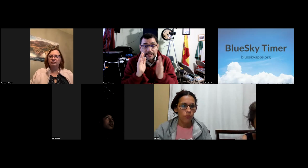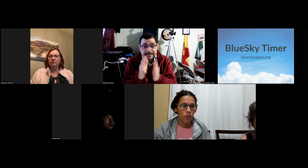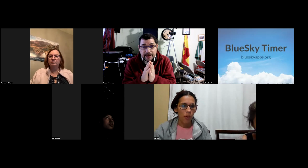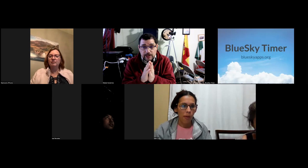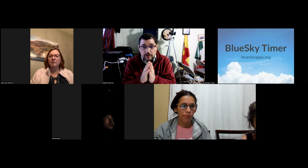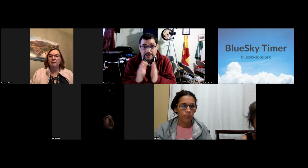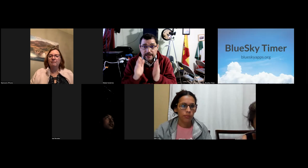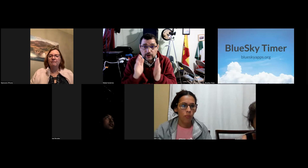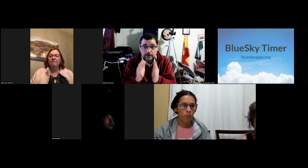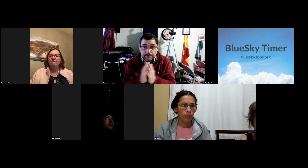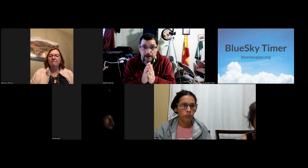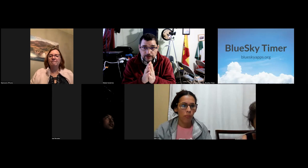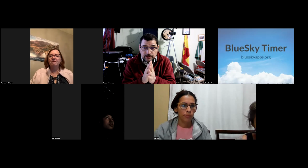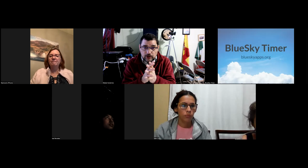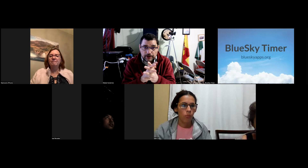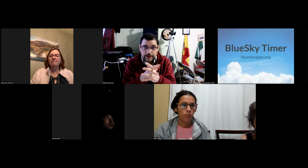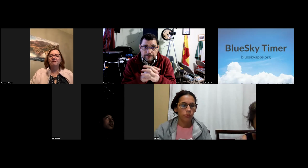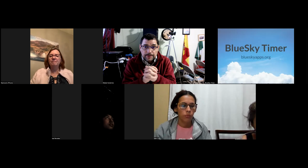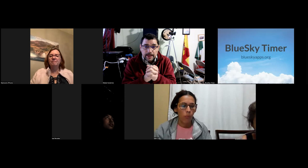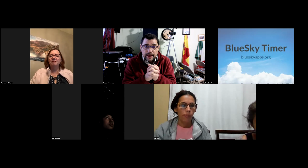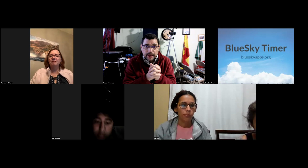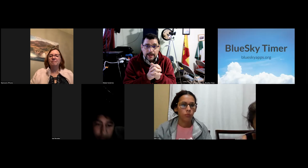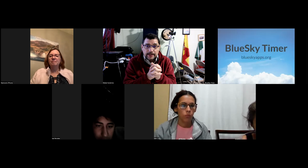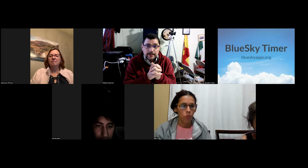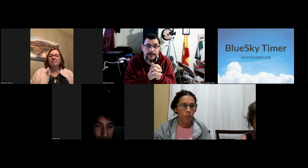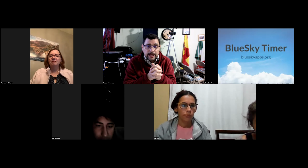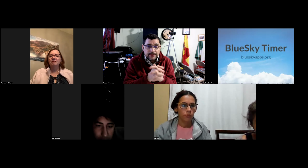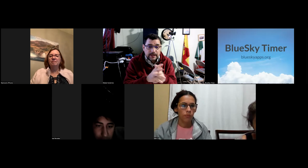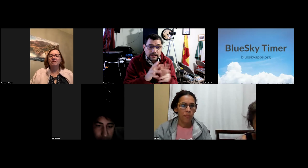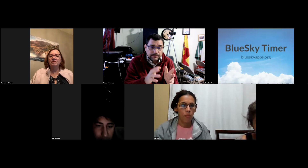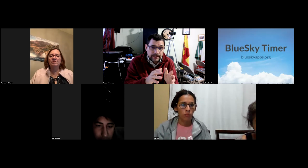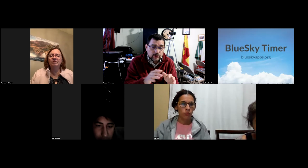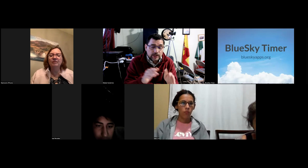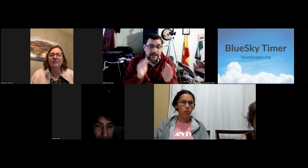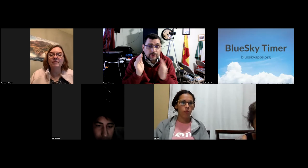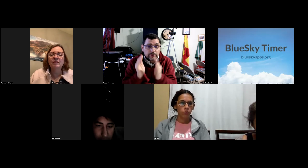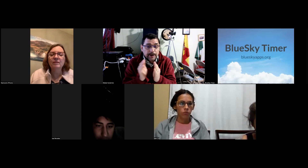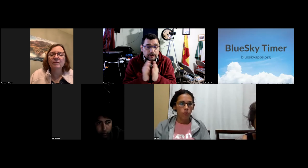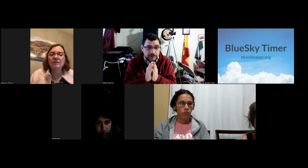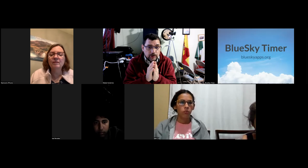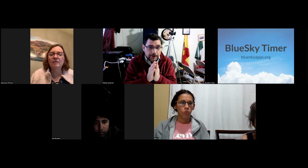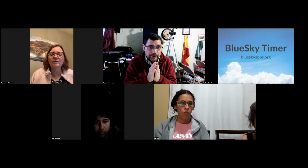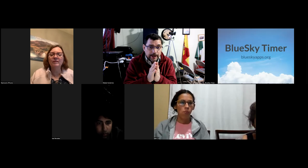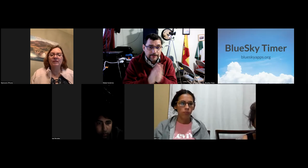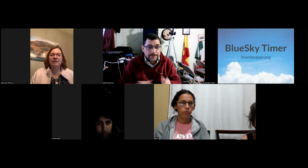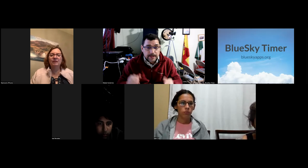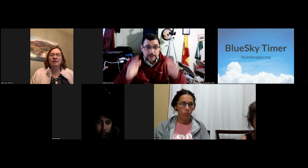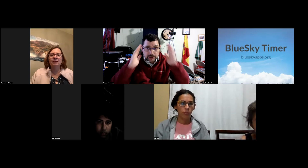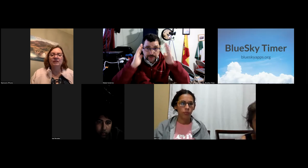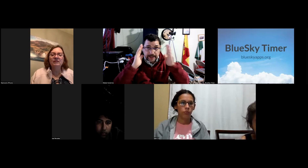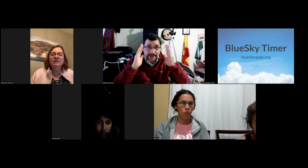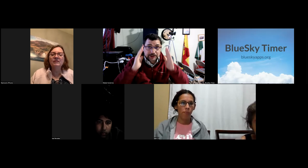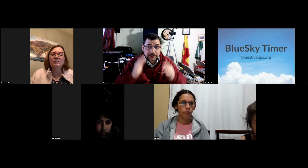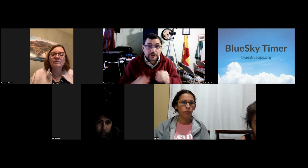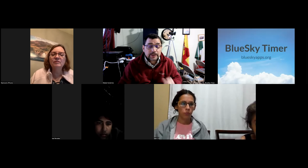story. Isai, you're gonna say another part of the story, and then Mary, you're gonna say another part of the story. Okay. So